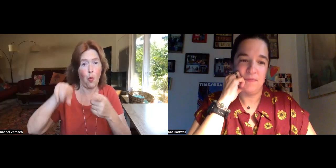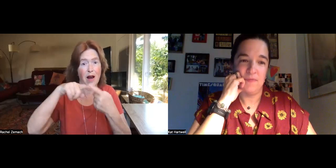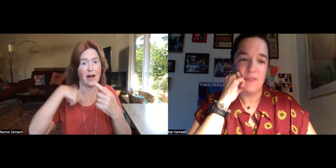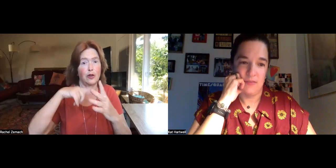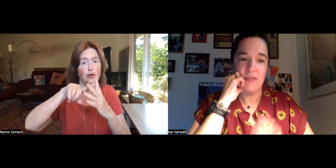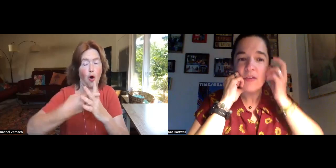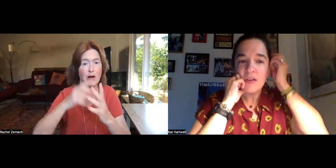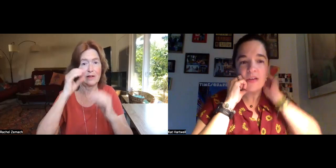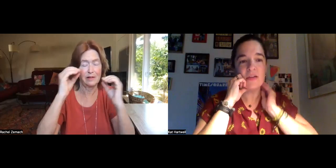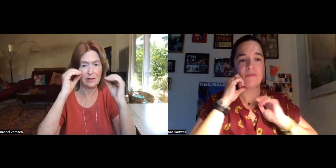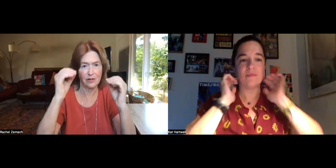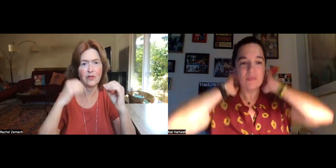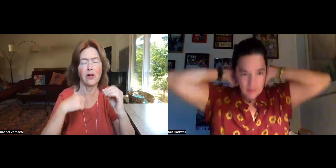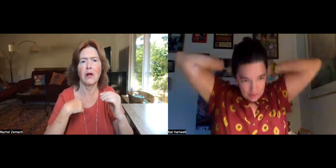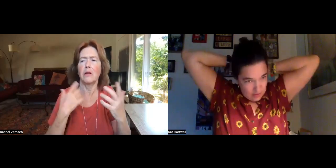When I started